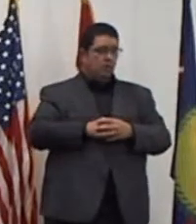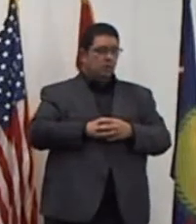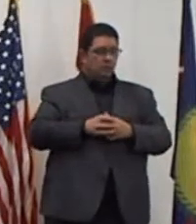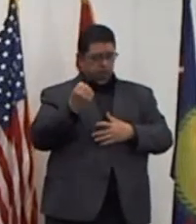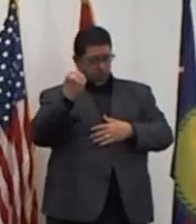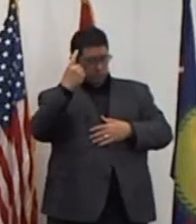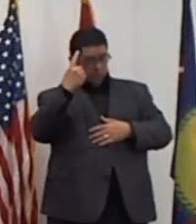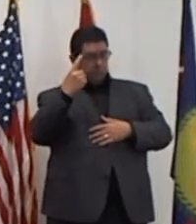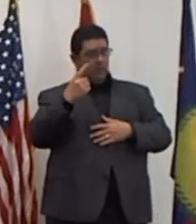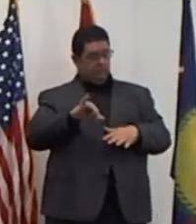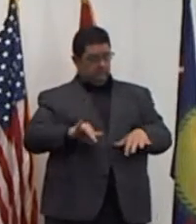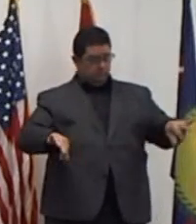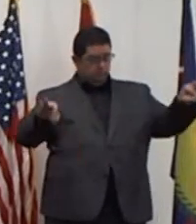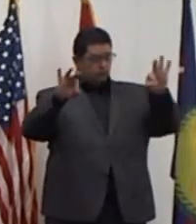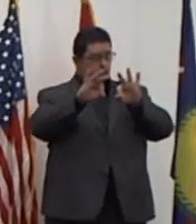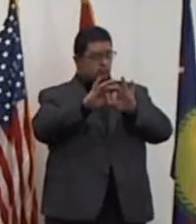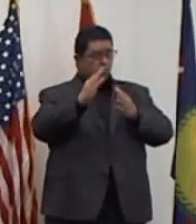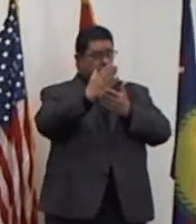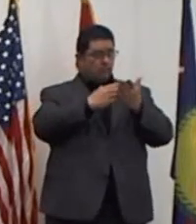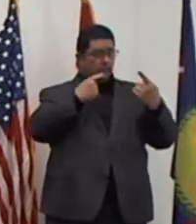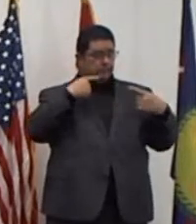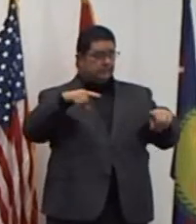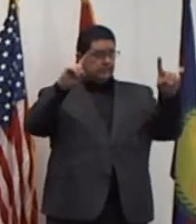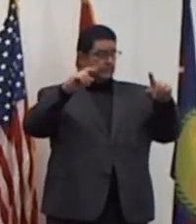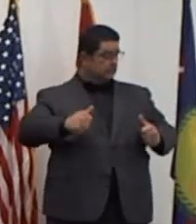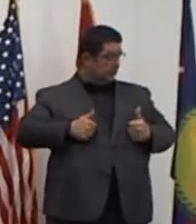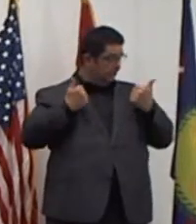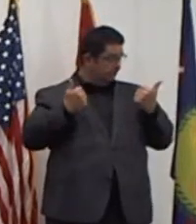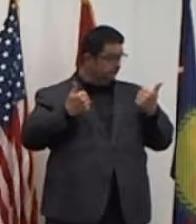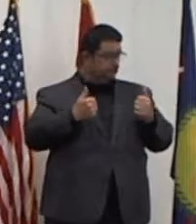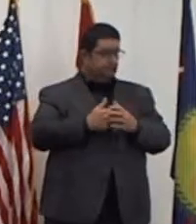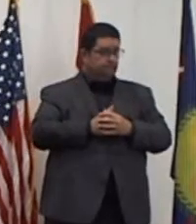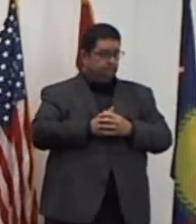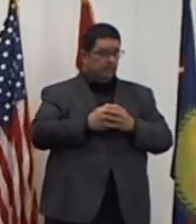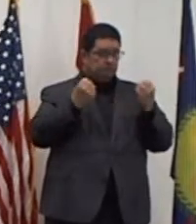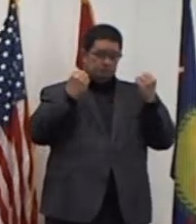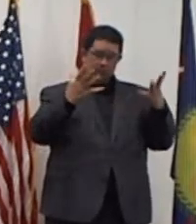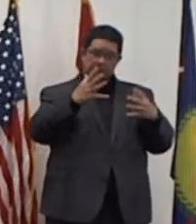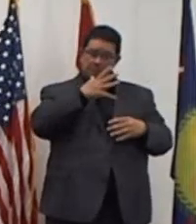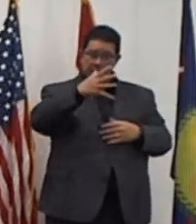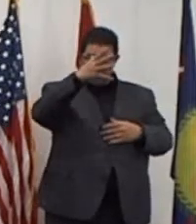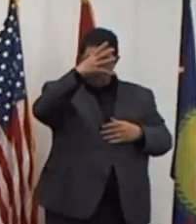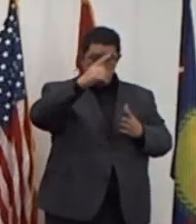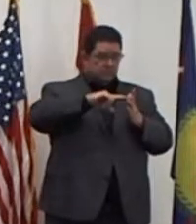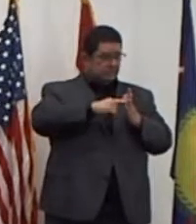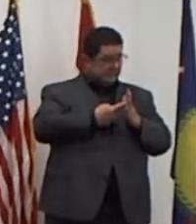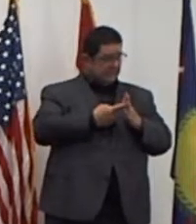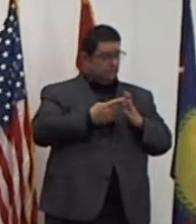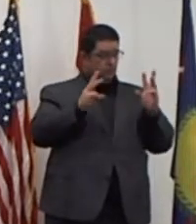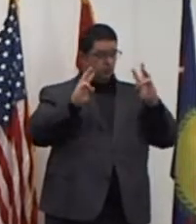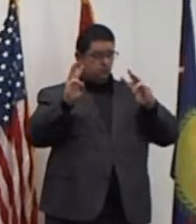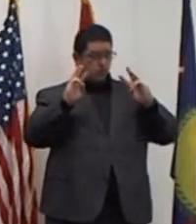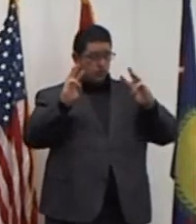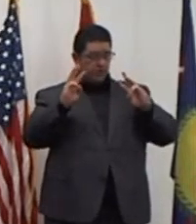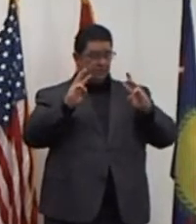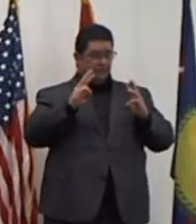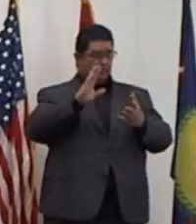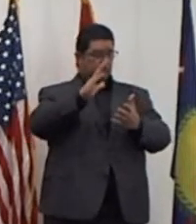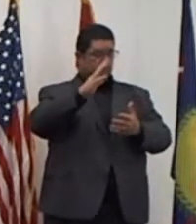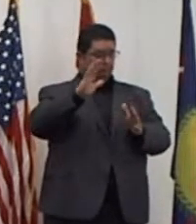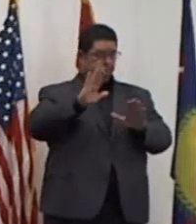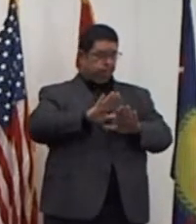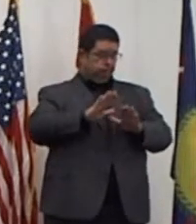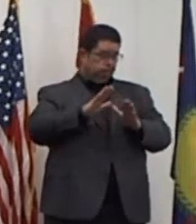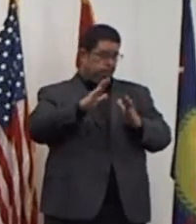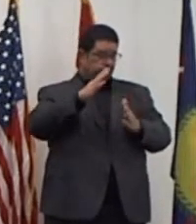to school is an important part of success in life. And many parents are beginning to get worried that their kids will be falling behind. But they